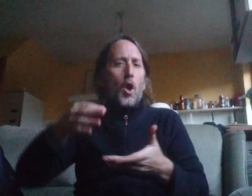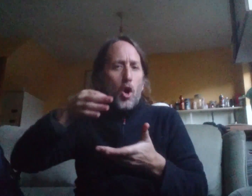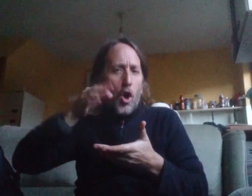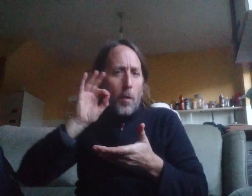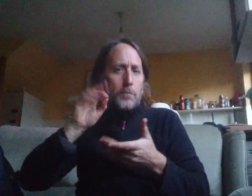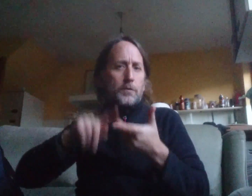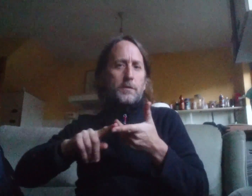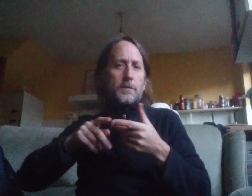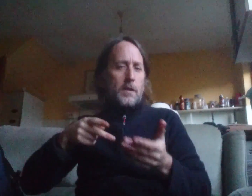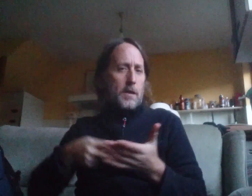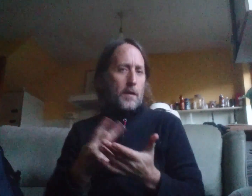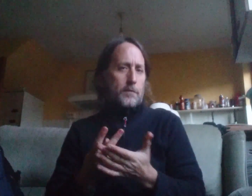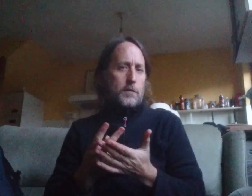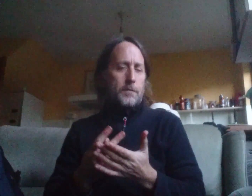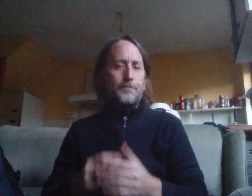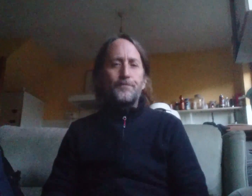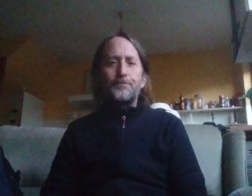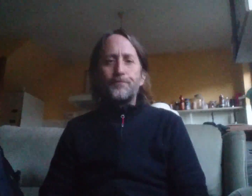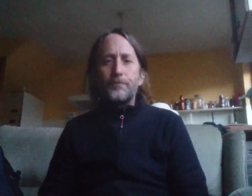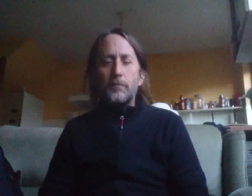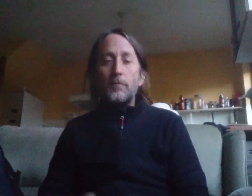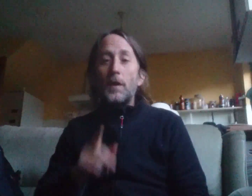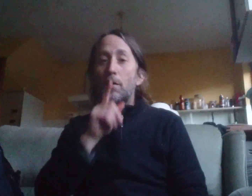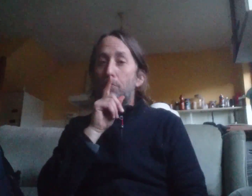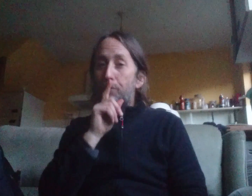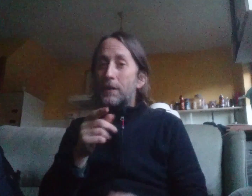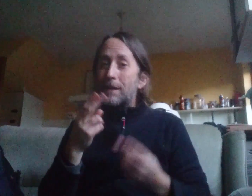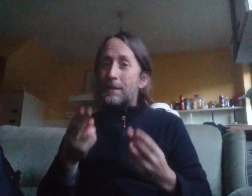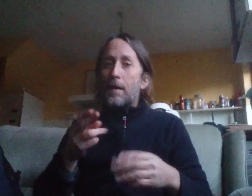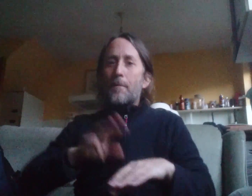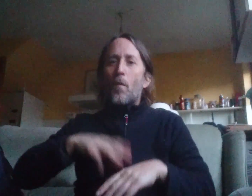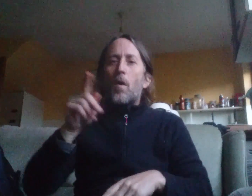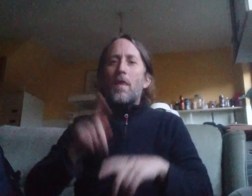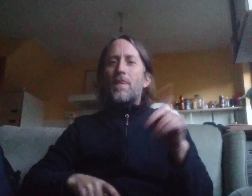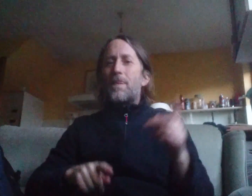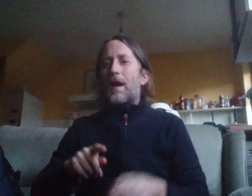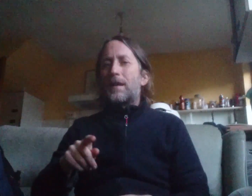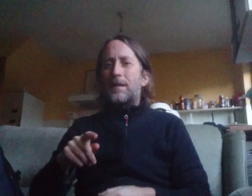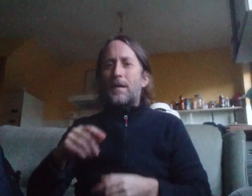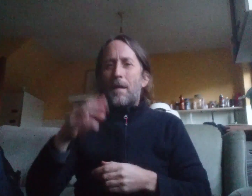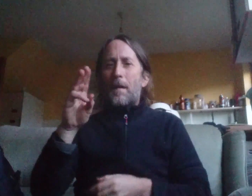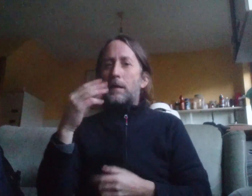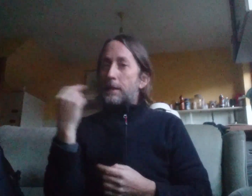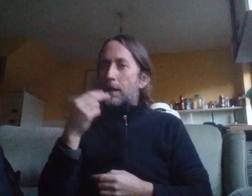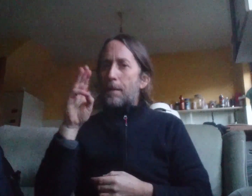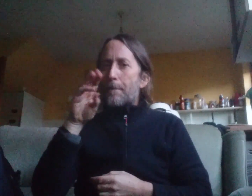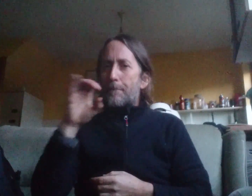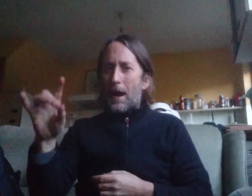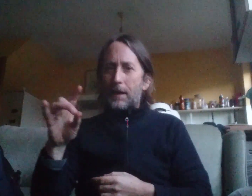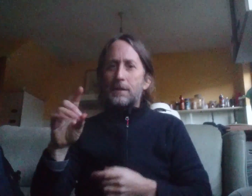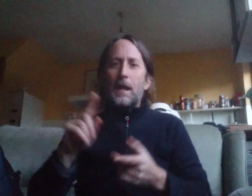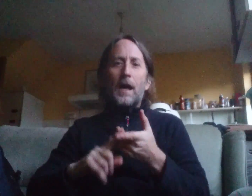It would take more than packaging or styling, however, to transform the electric slicer to